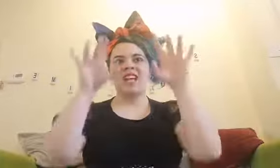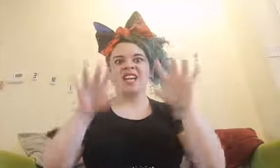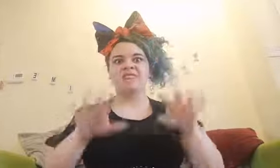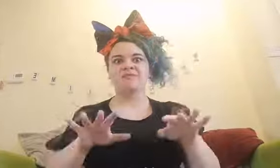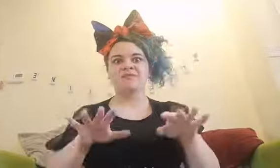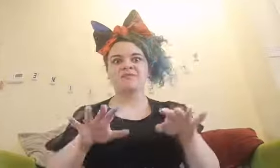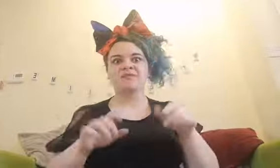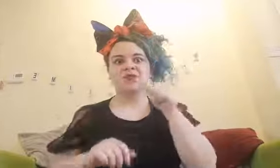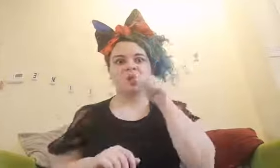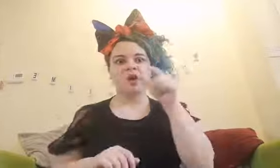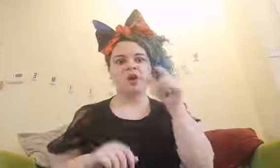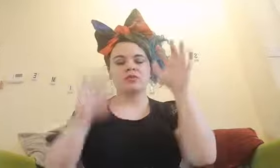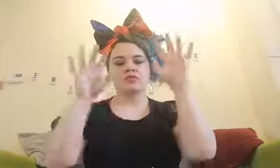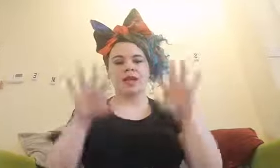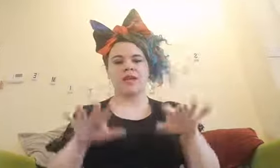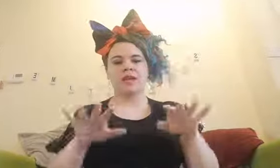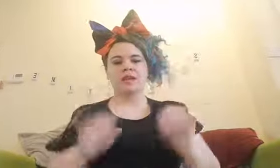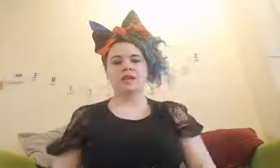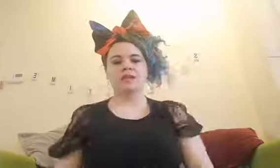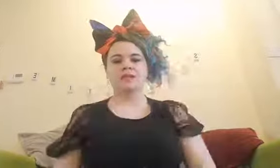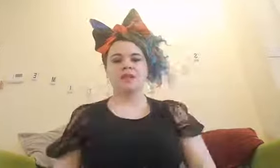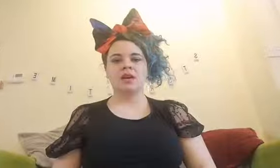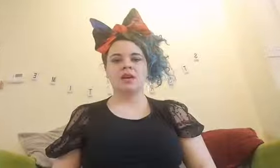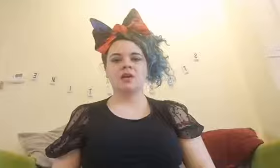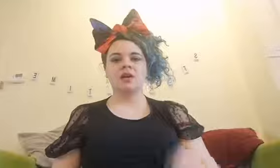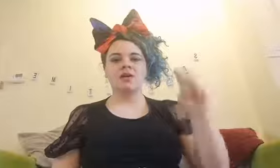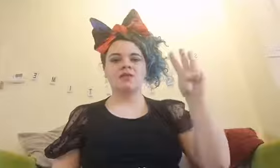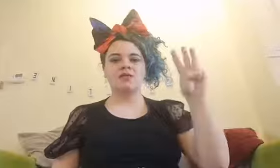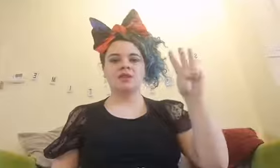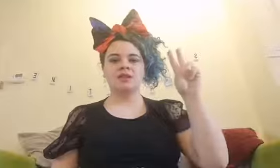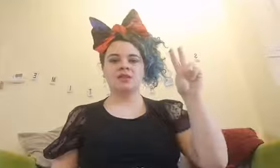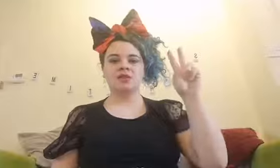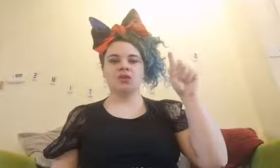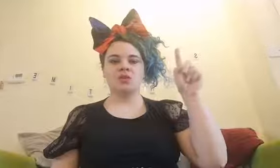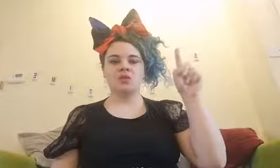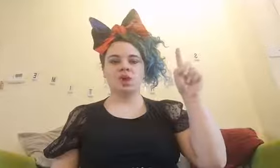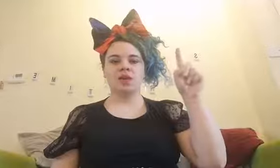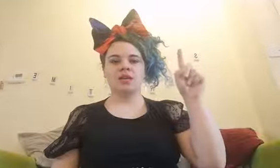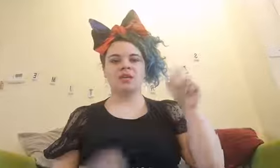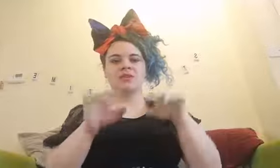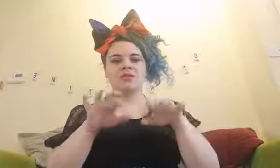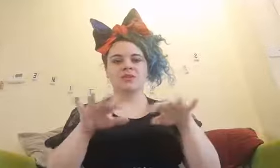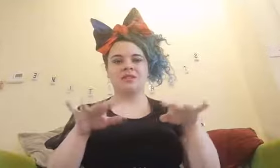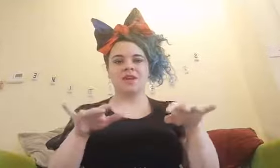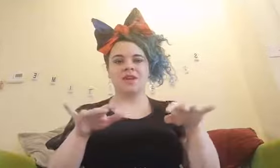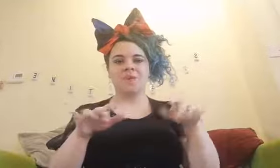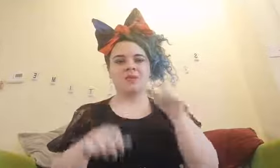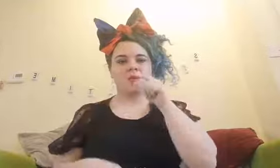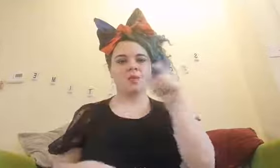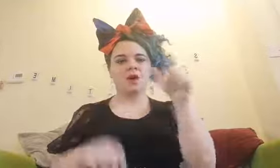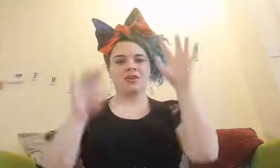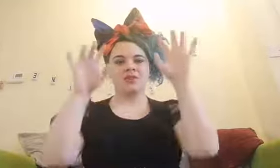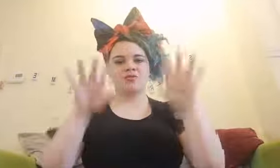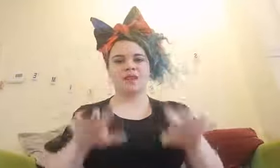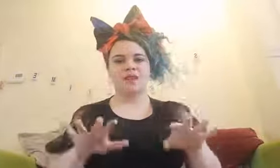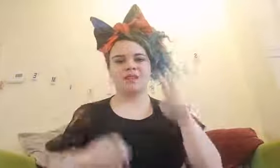rain. The word rain. So, three, two, one. If you can type the word rain so